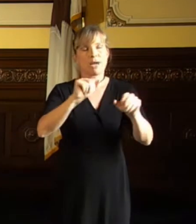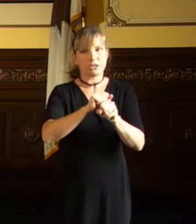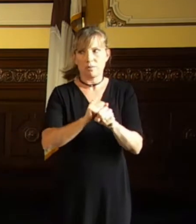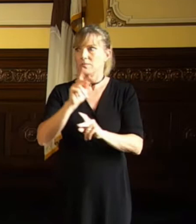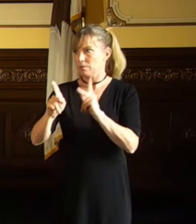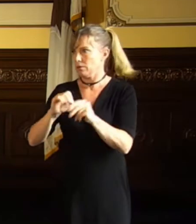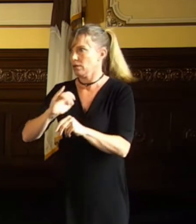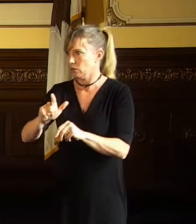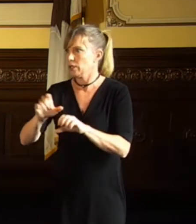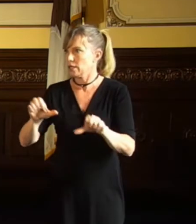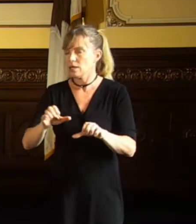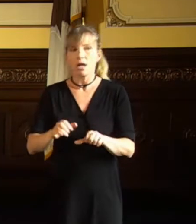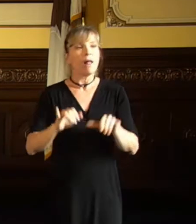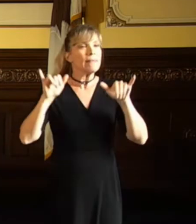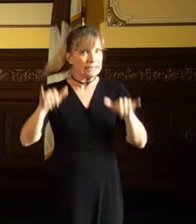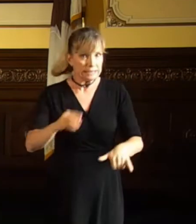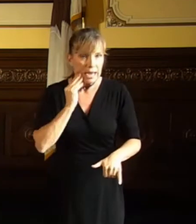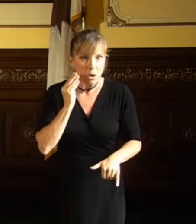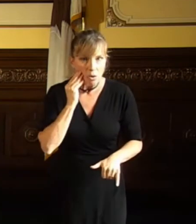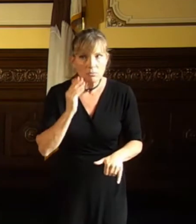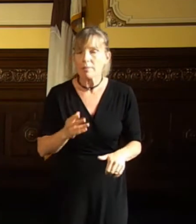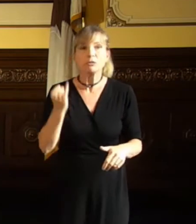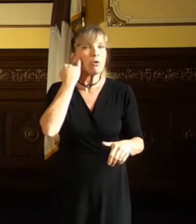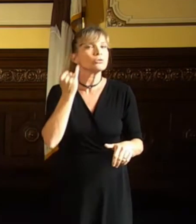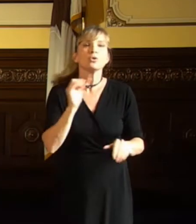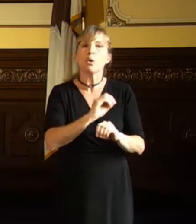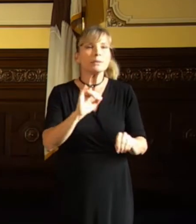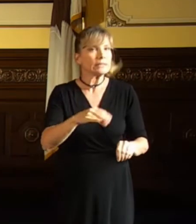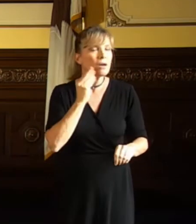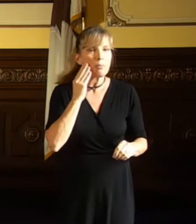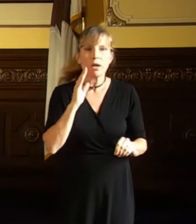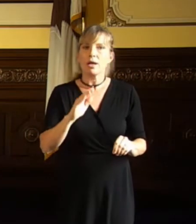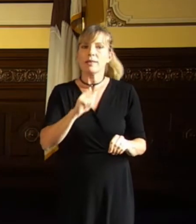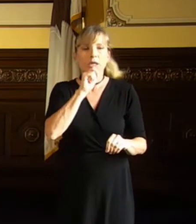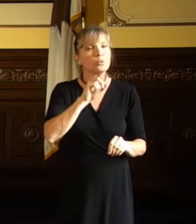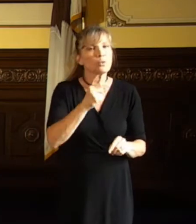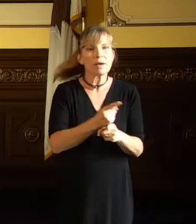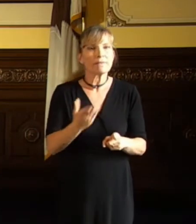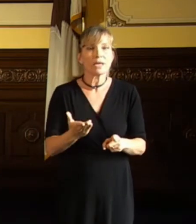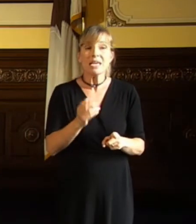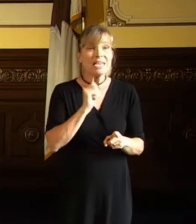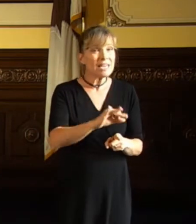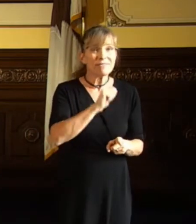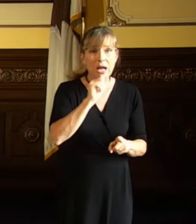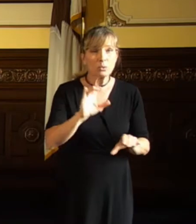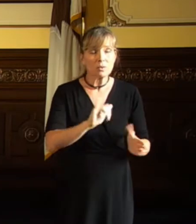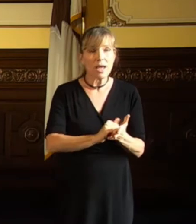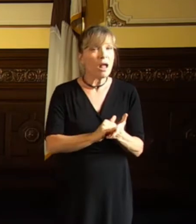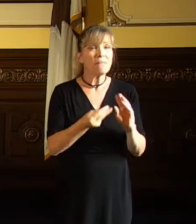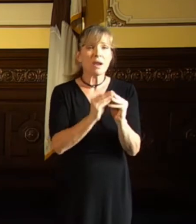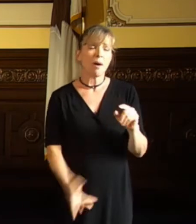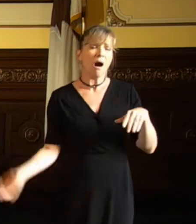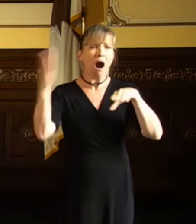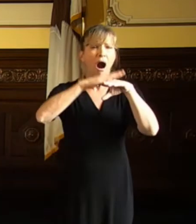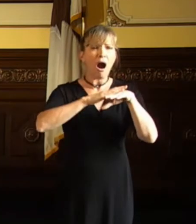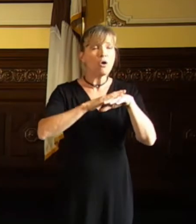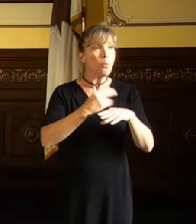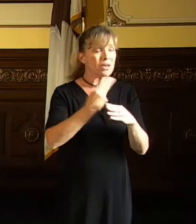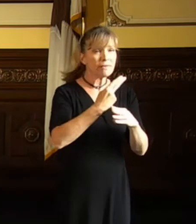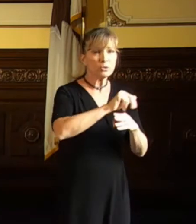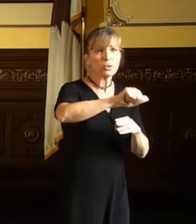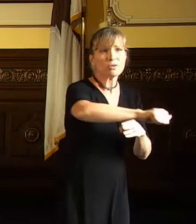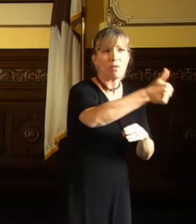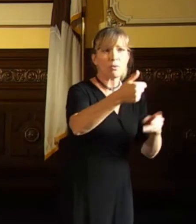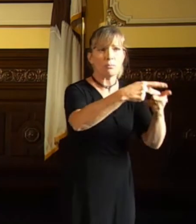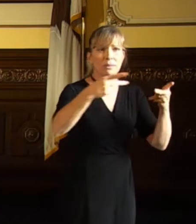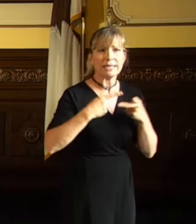people in Illinois had done, staying at home, doing the right thing, that number would have gotten huge. We would have had to use those alternate care facilities.